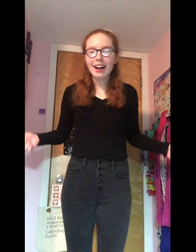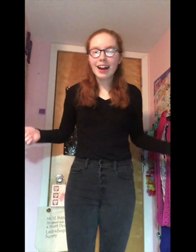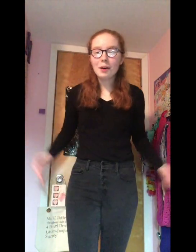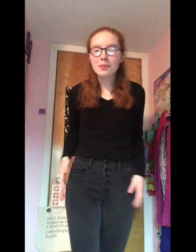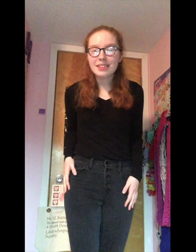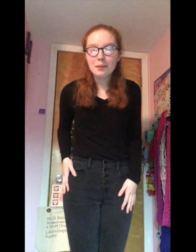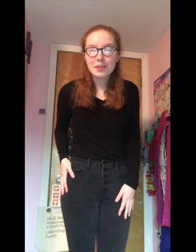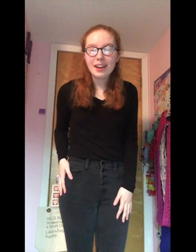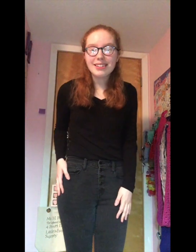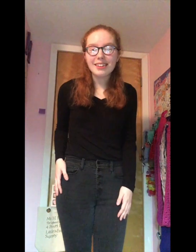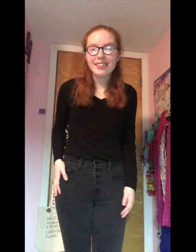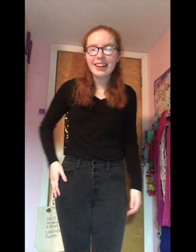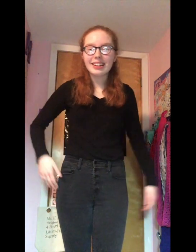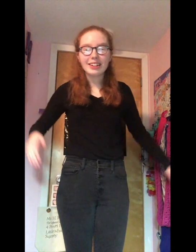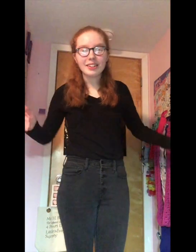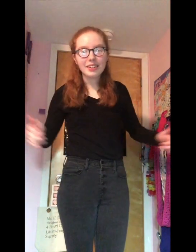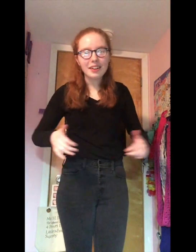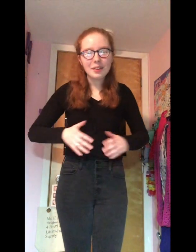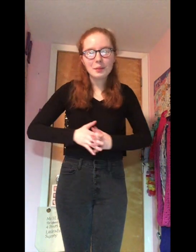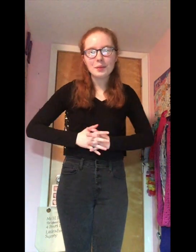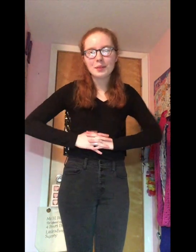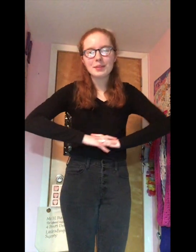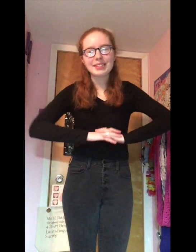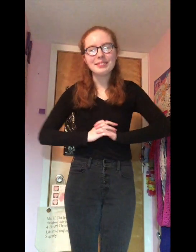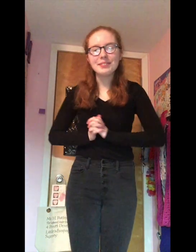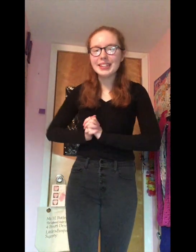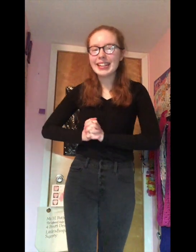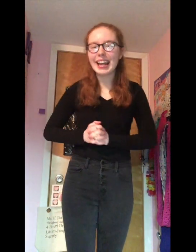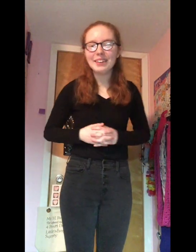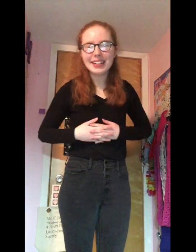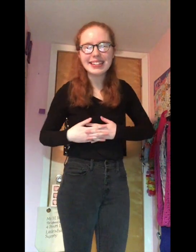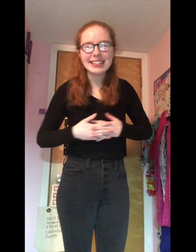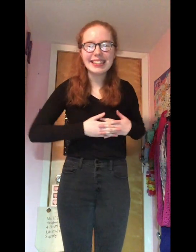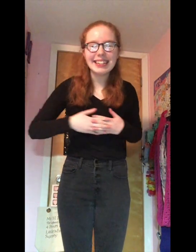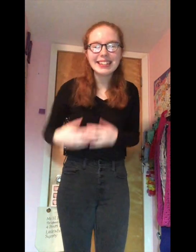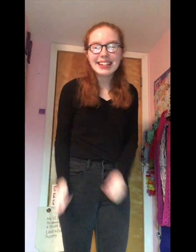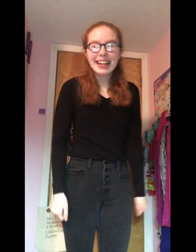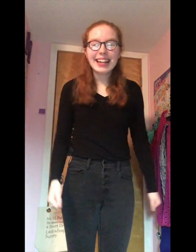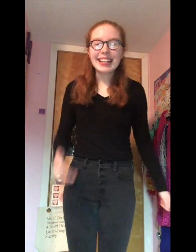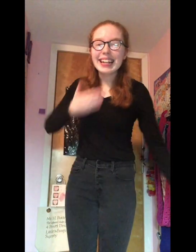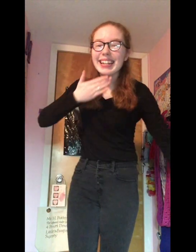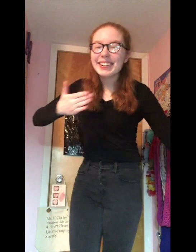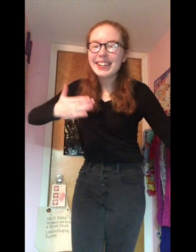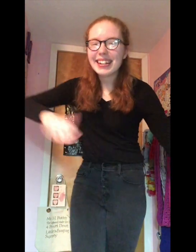I hope this helps you guys out a lot, and good luck on your performance. I really can't wait to see it. Thank you.